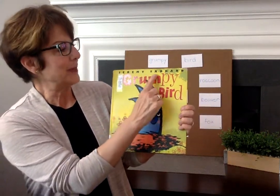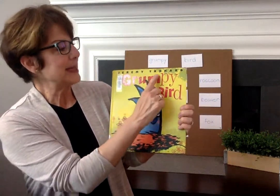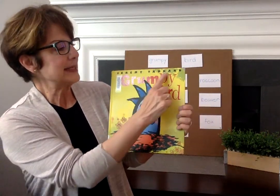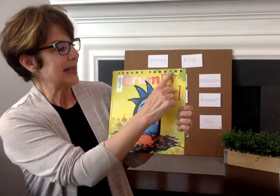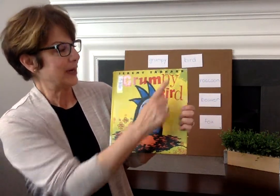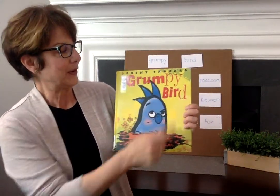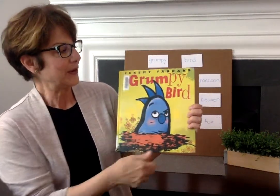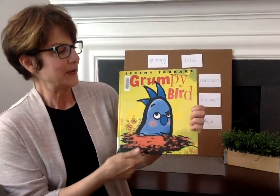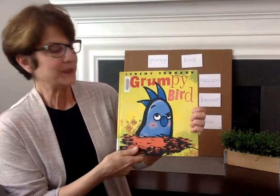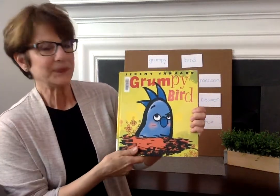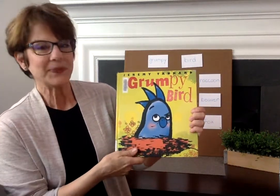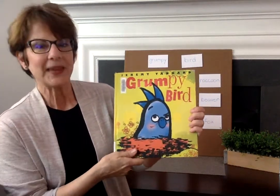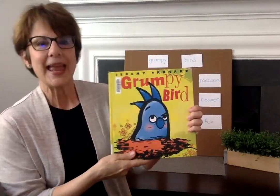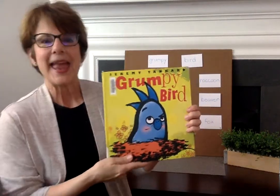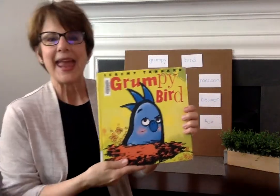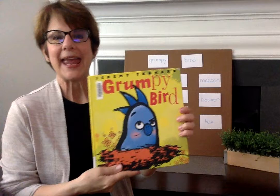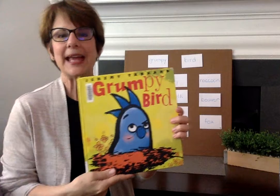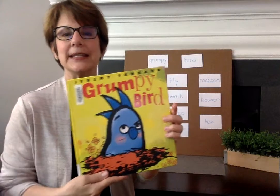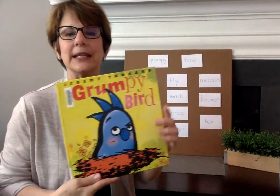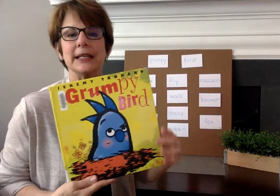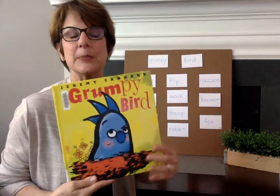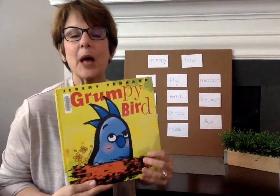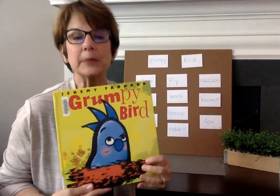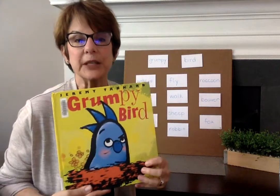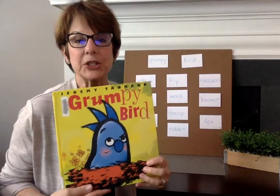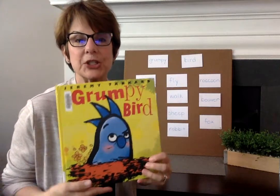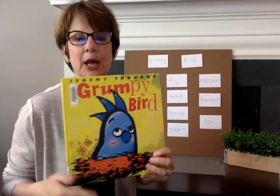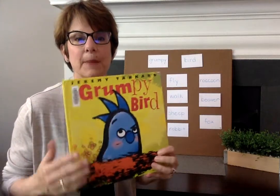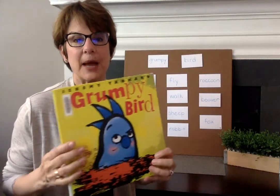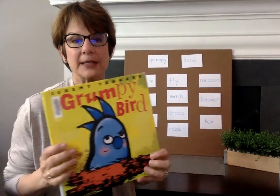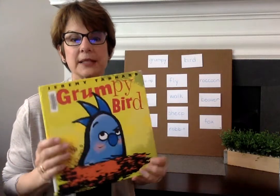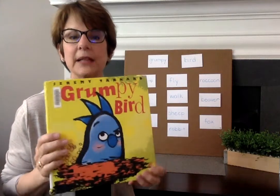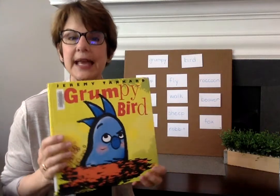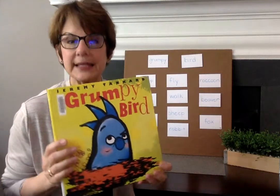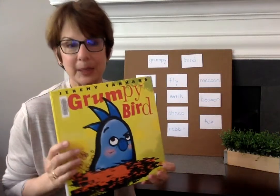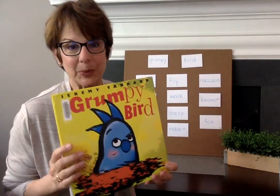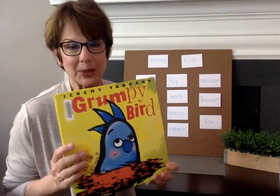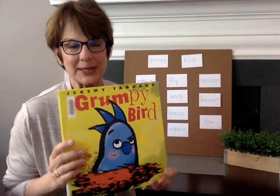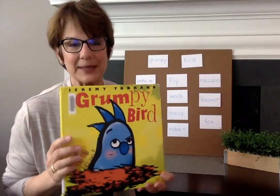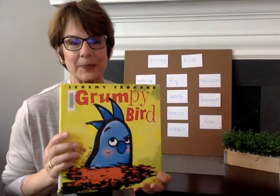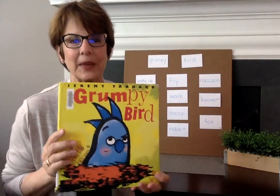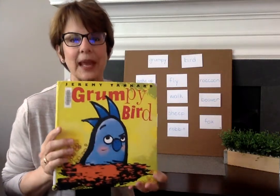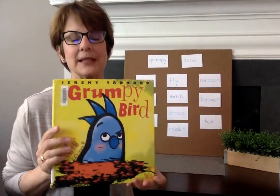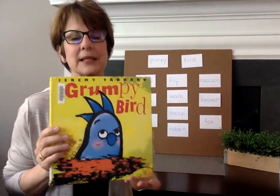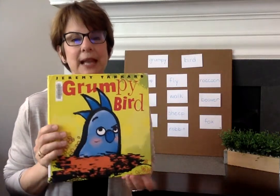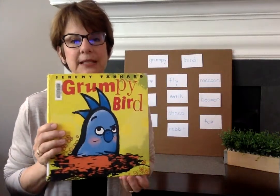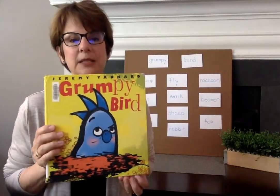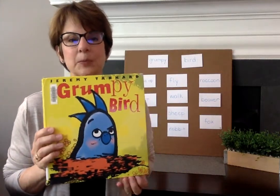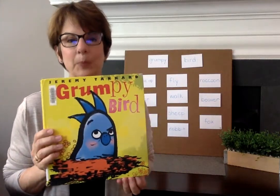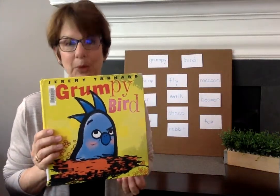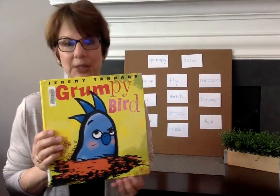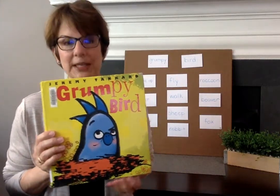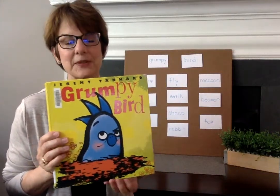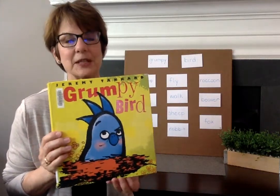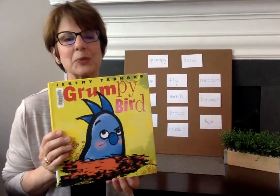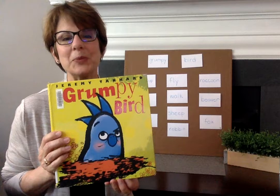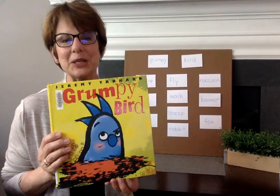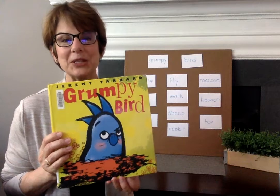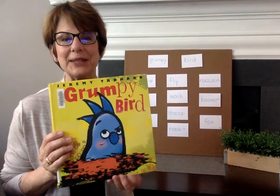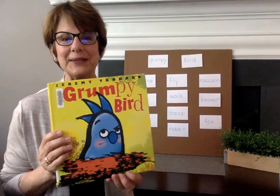Jeremy Tankard, and it is published by Scholastic Books. And Scholastic Books gives us permission